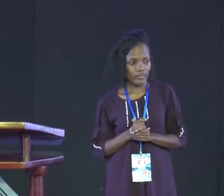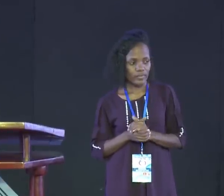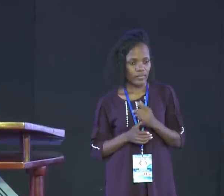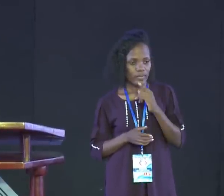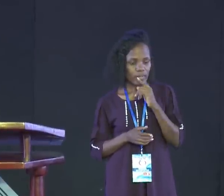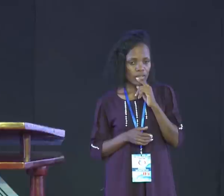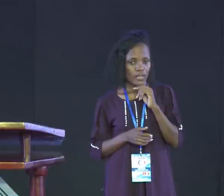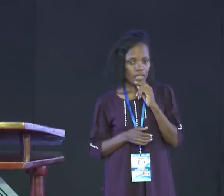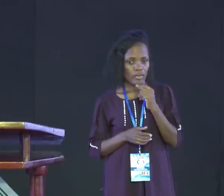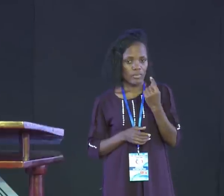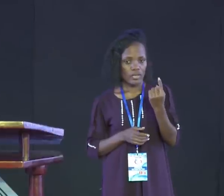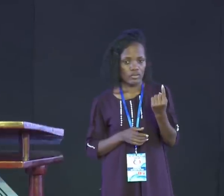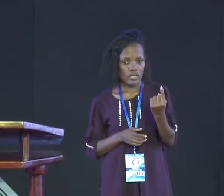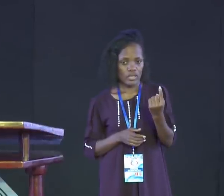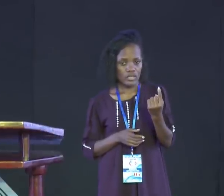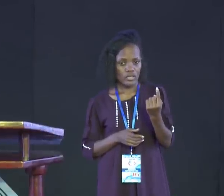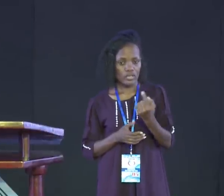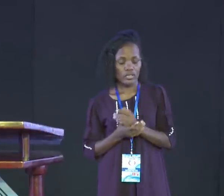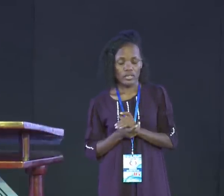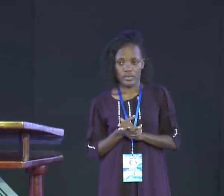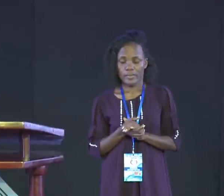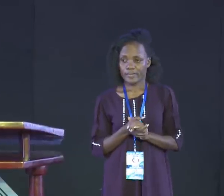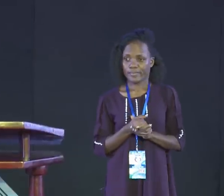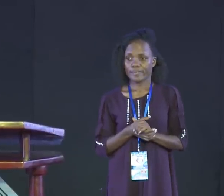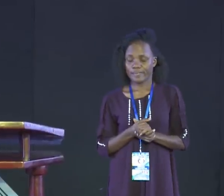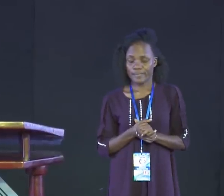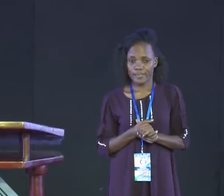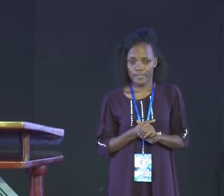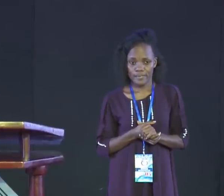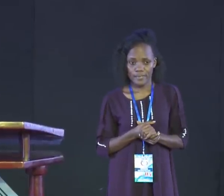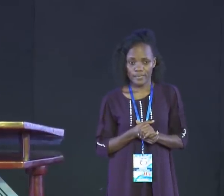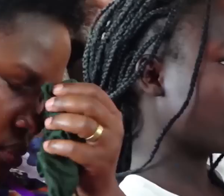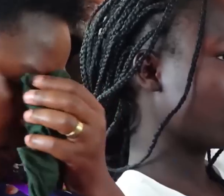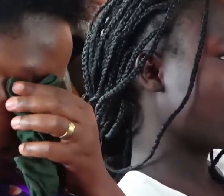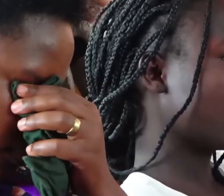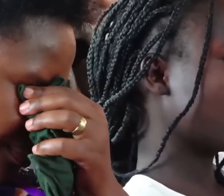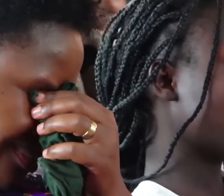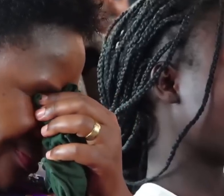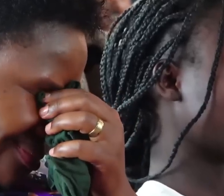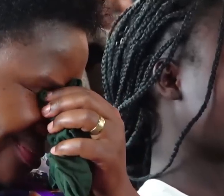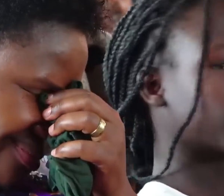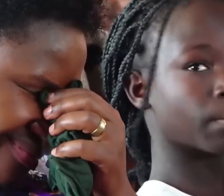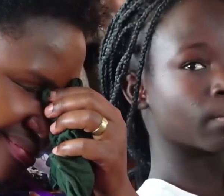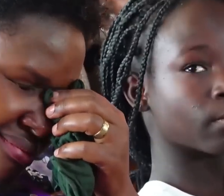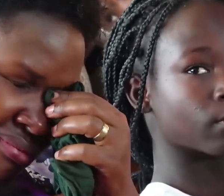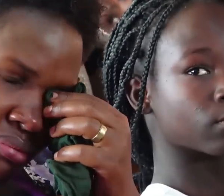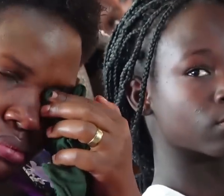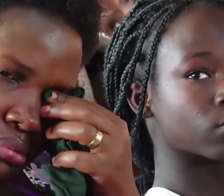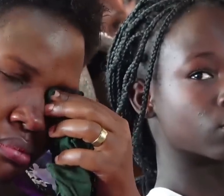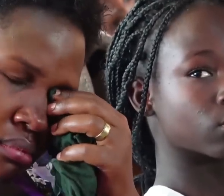omwami. There is a man. Yali akomu ngalo zange.